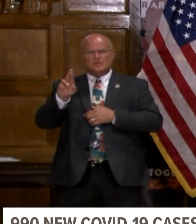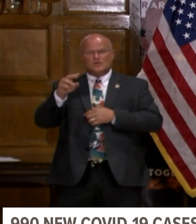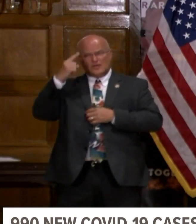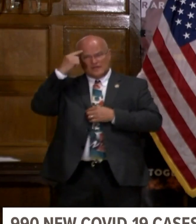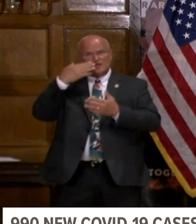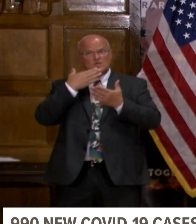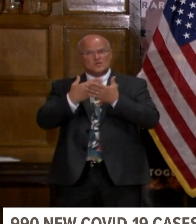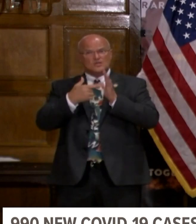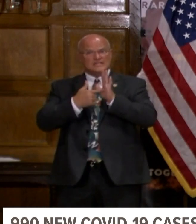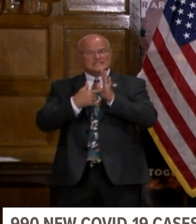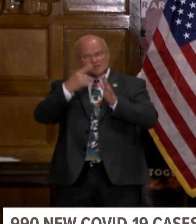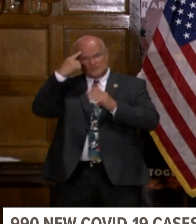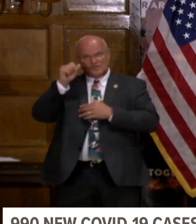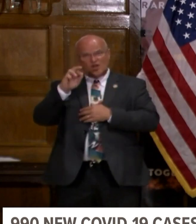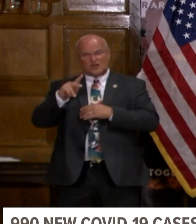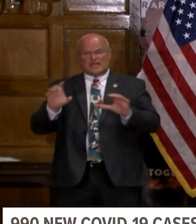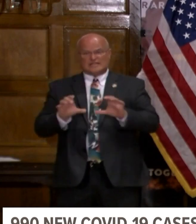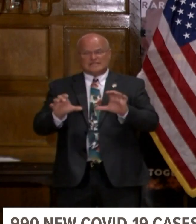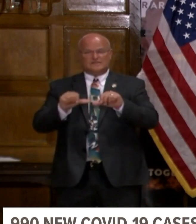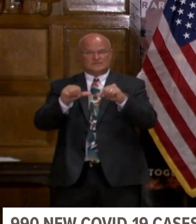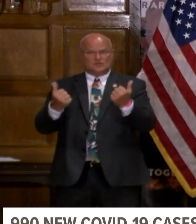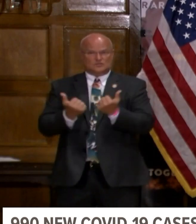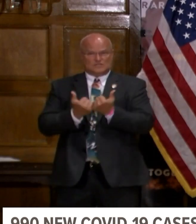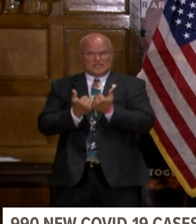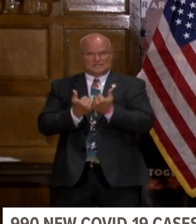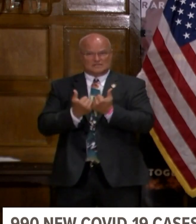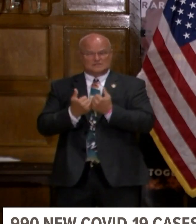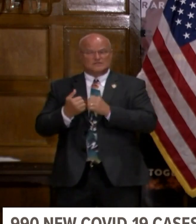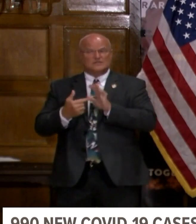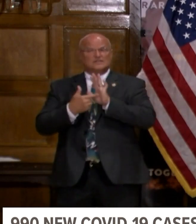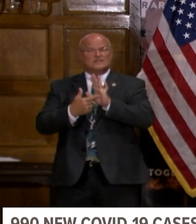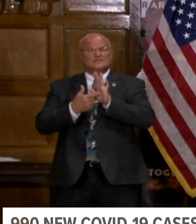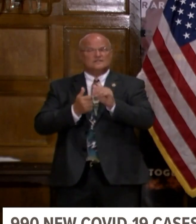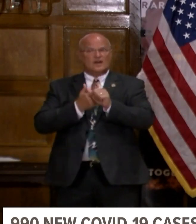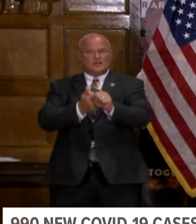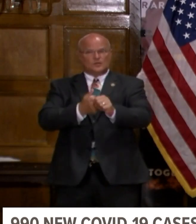good example for the Arkansas Activities Association to follow.